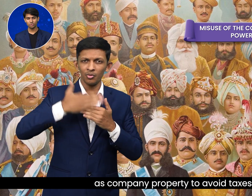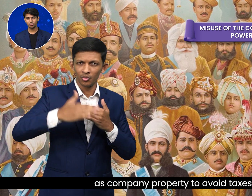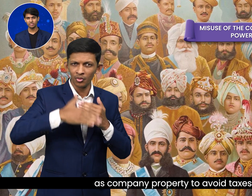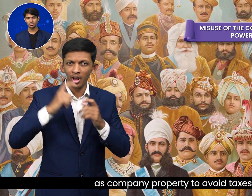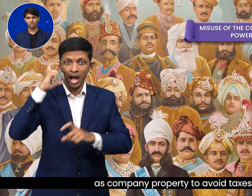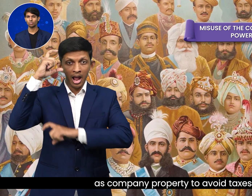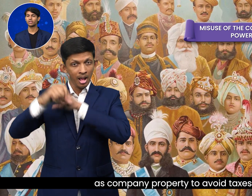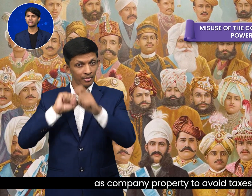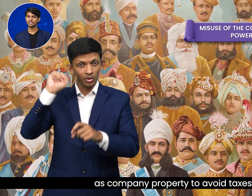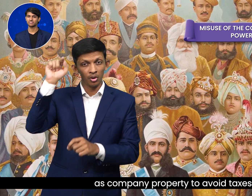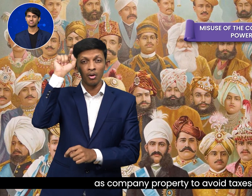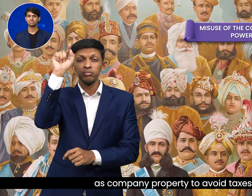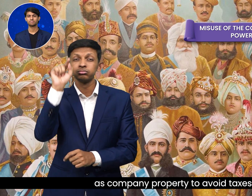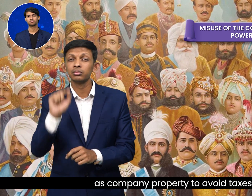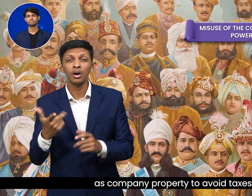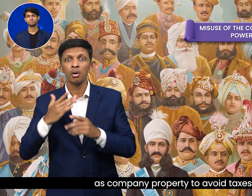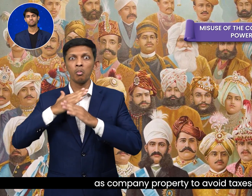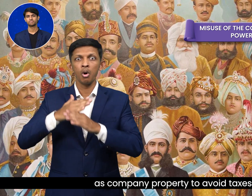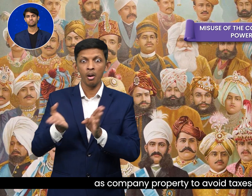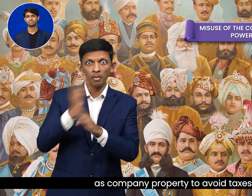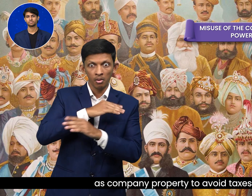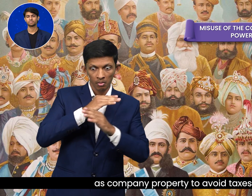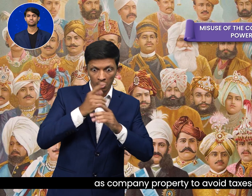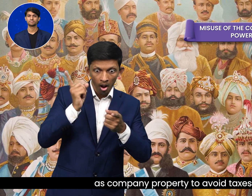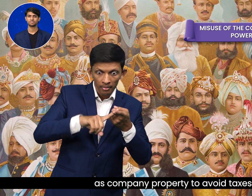company property to avoid taxes.